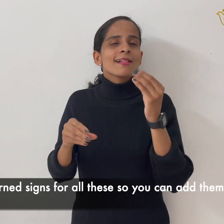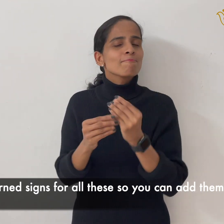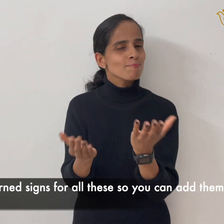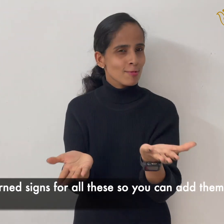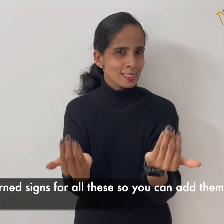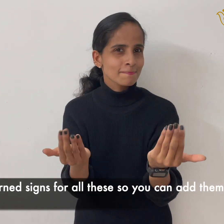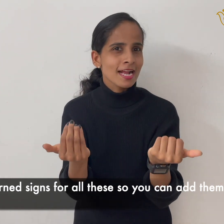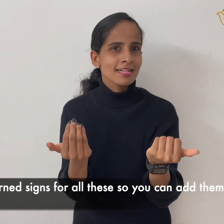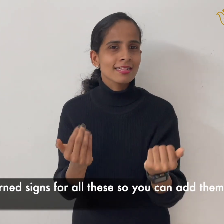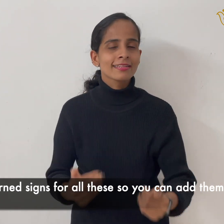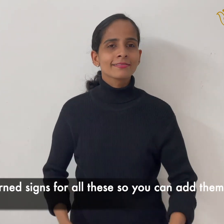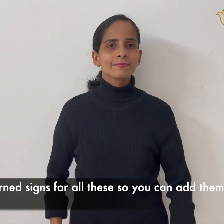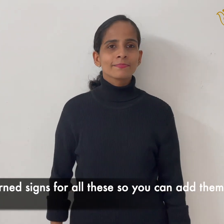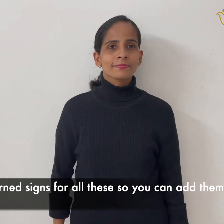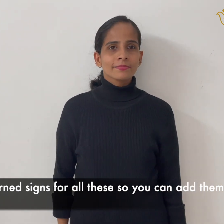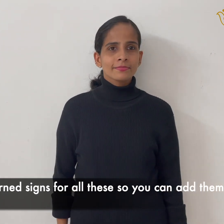can add them.